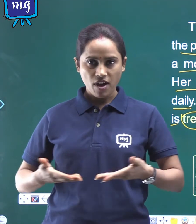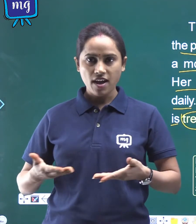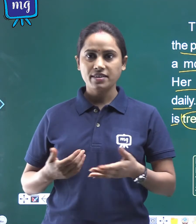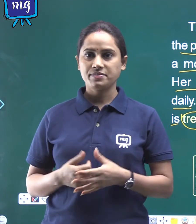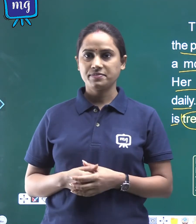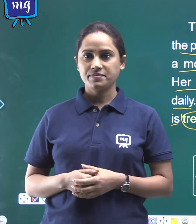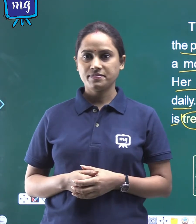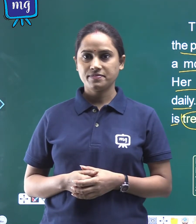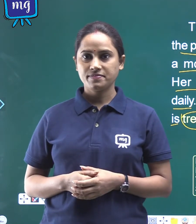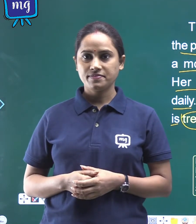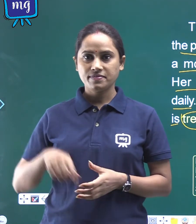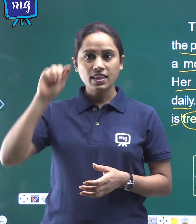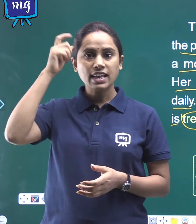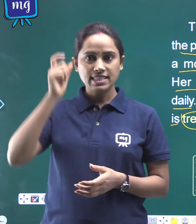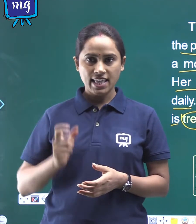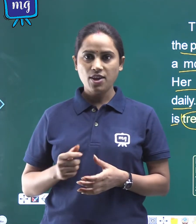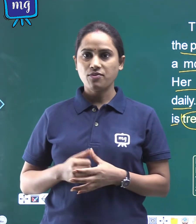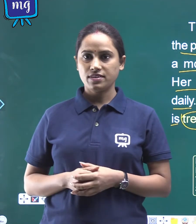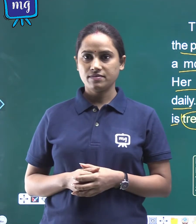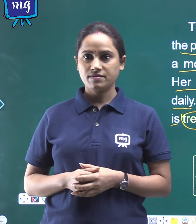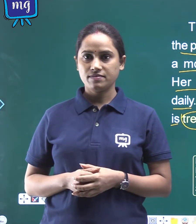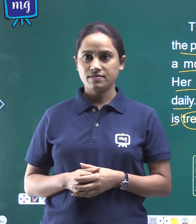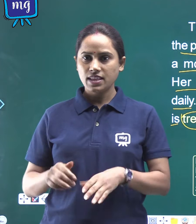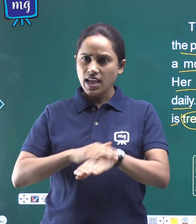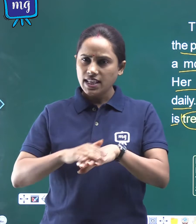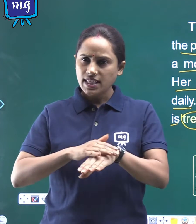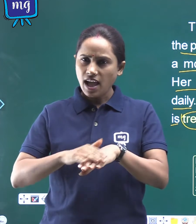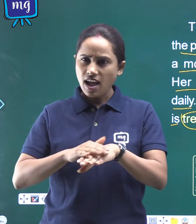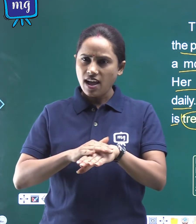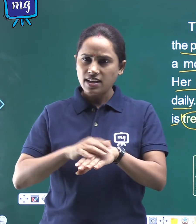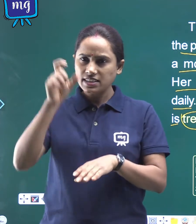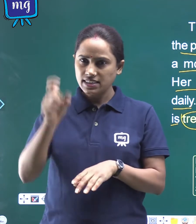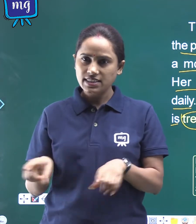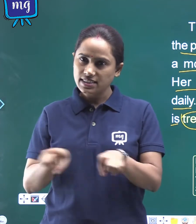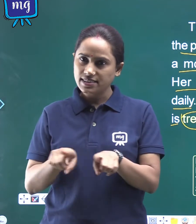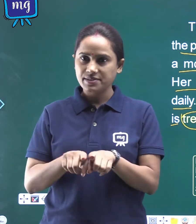vyavhar, slave, das.